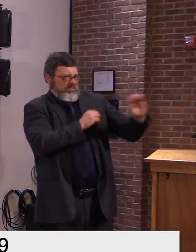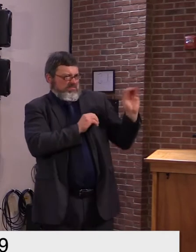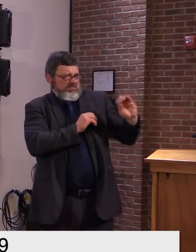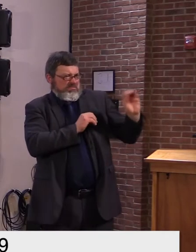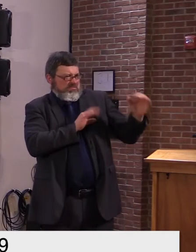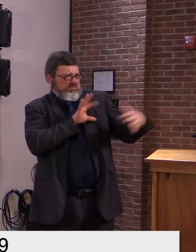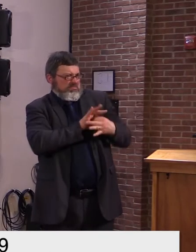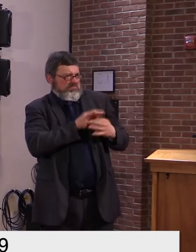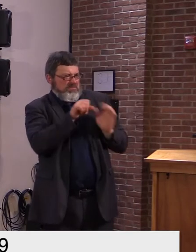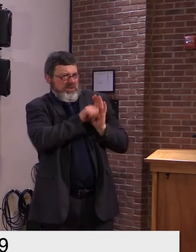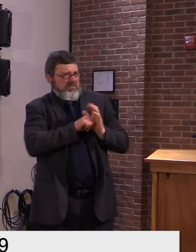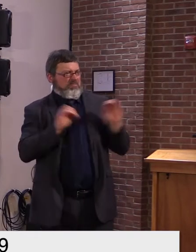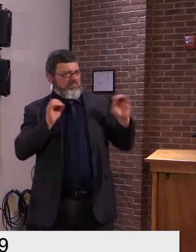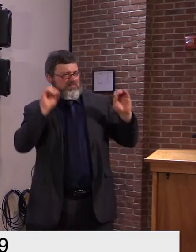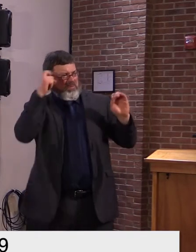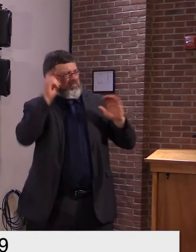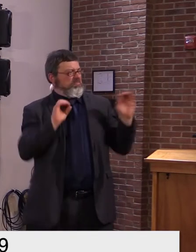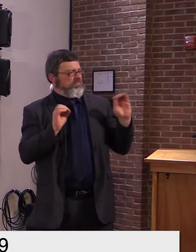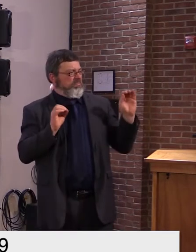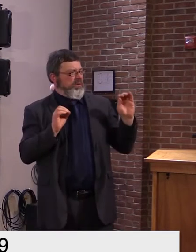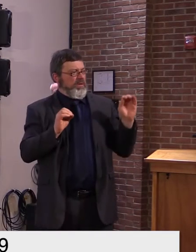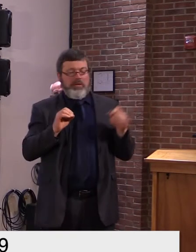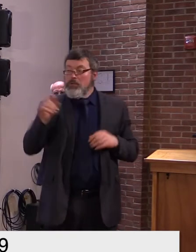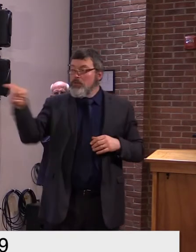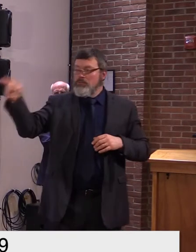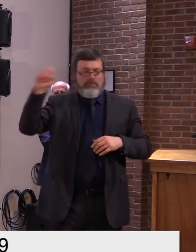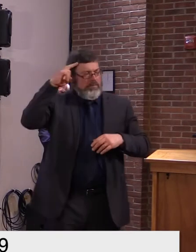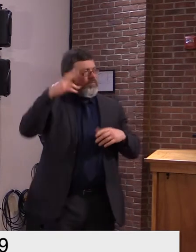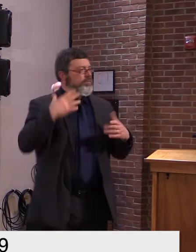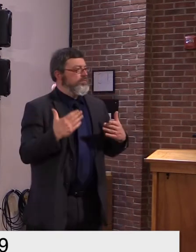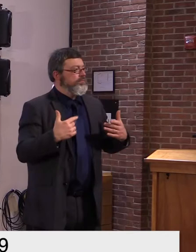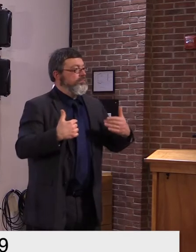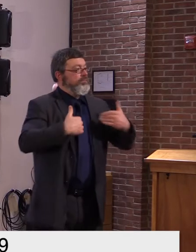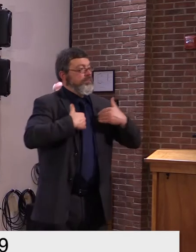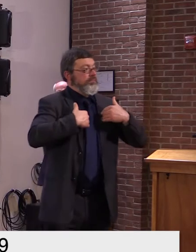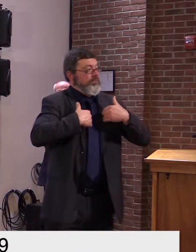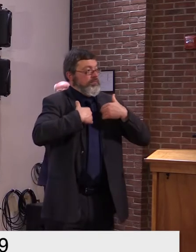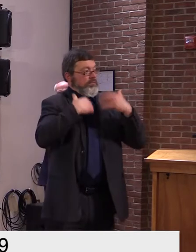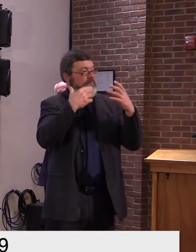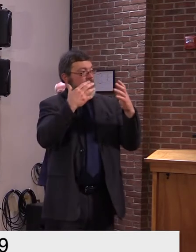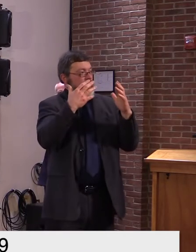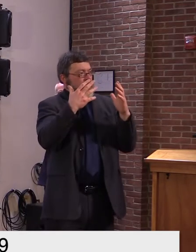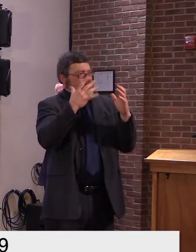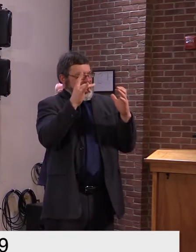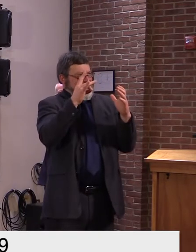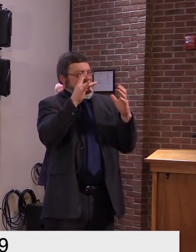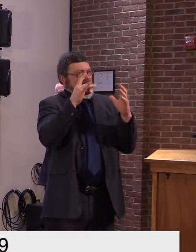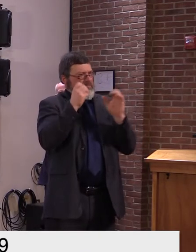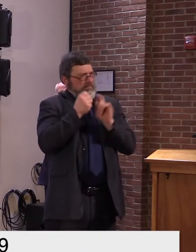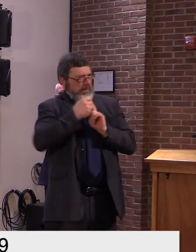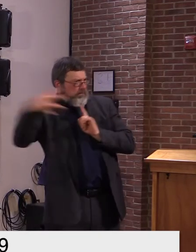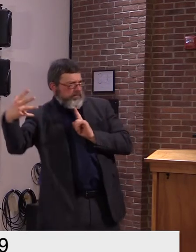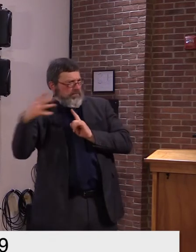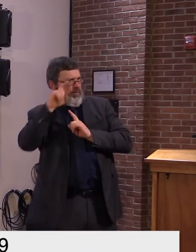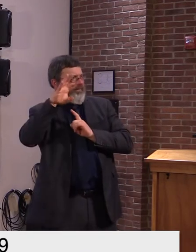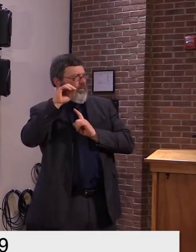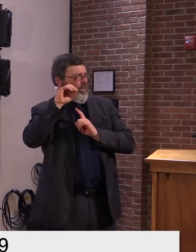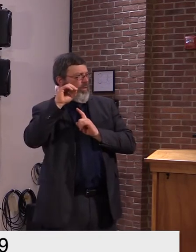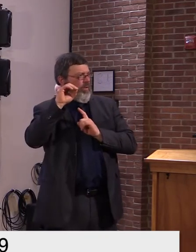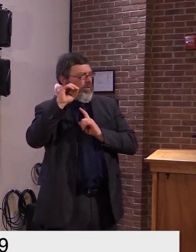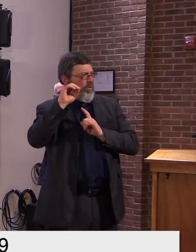we've added 140 contact tracers to our existing team. So we've been building